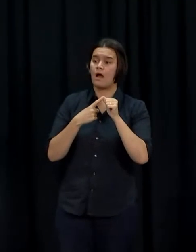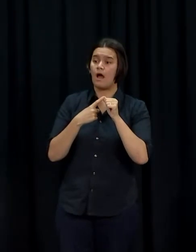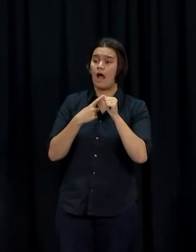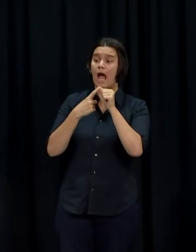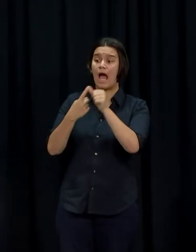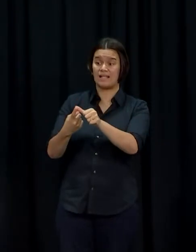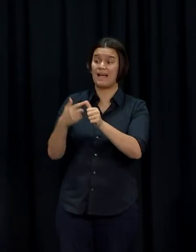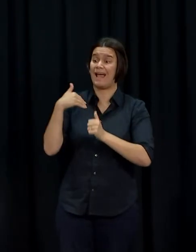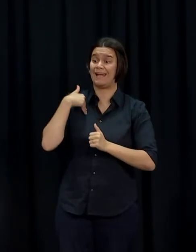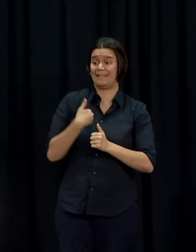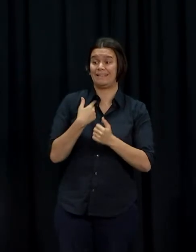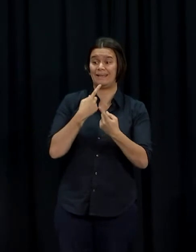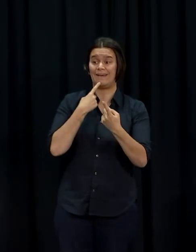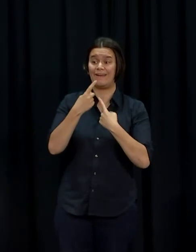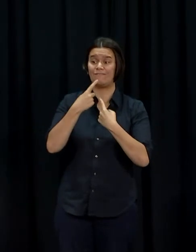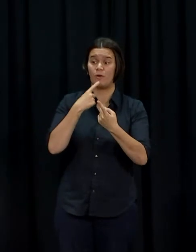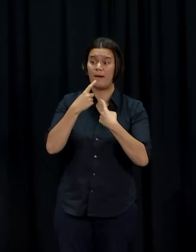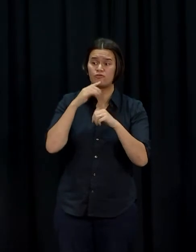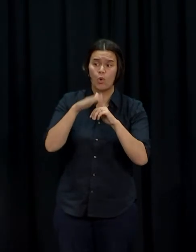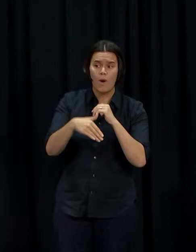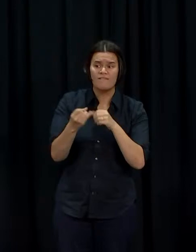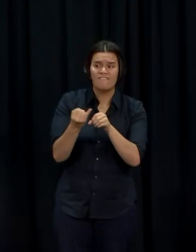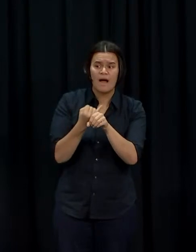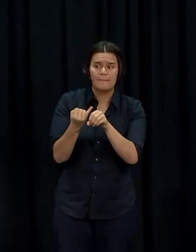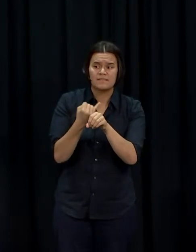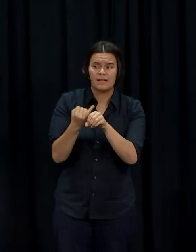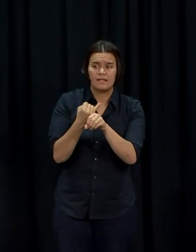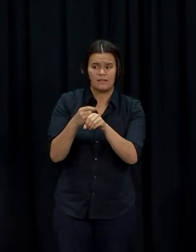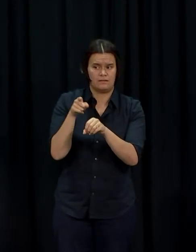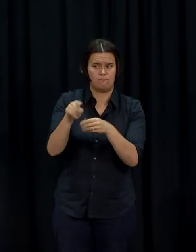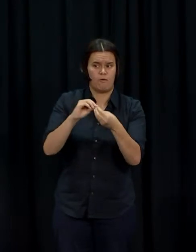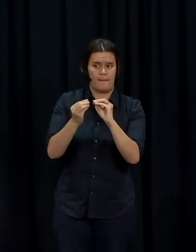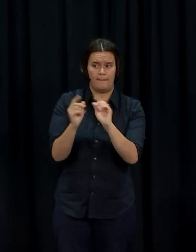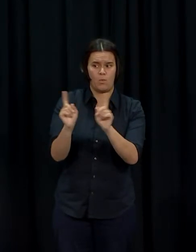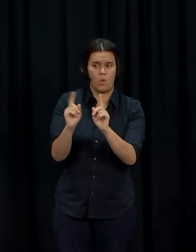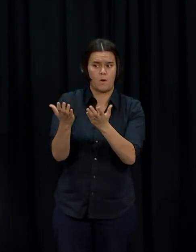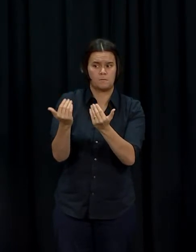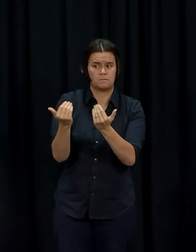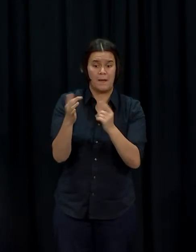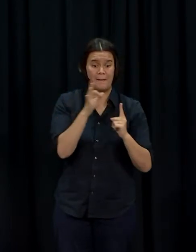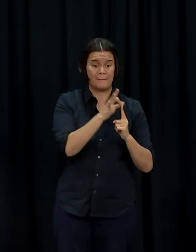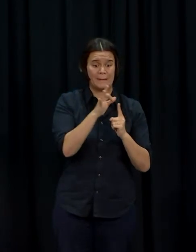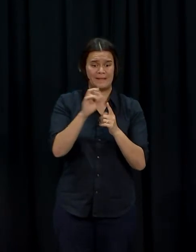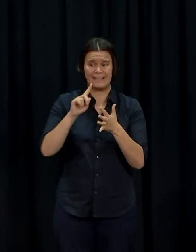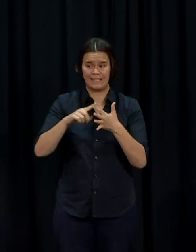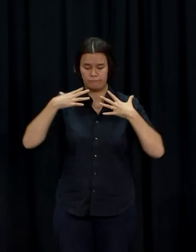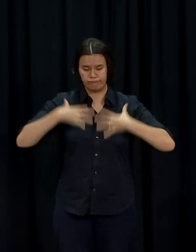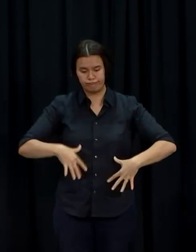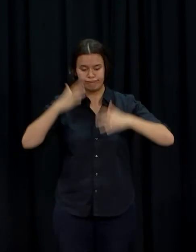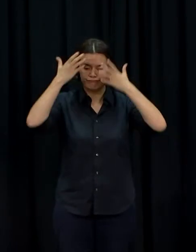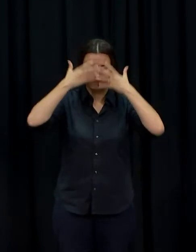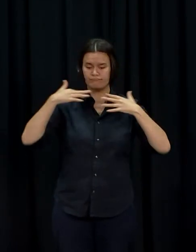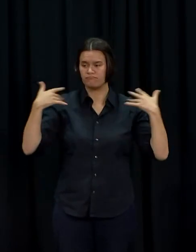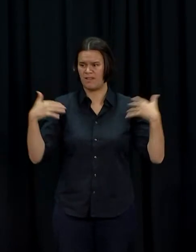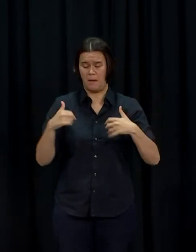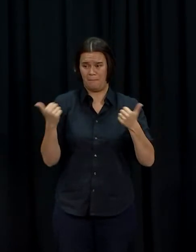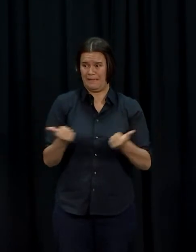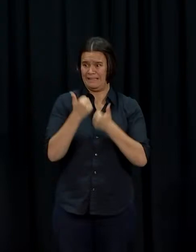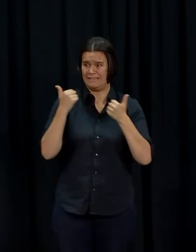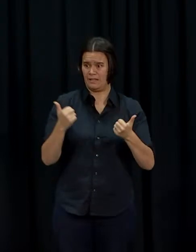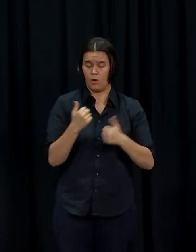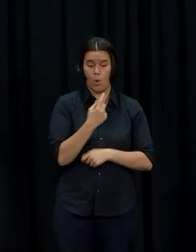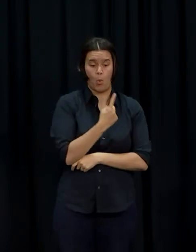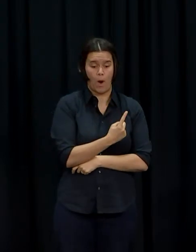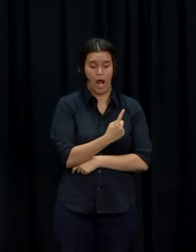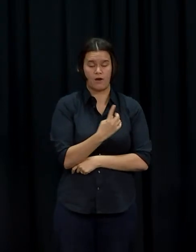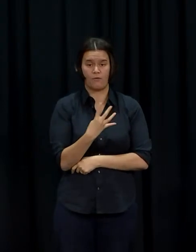the information from you about the pharmacists having a problem. We have a lot of PPE. For example, 145 million medical